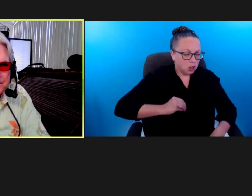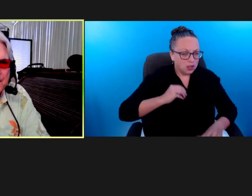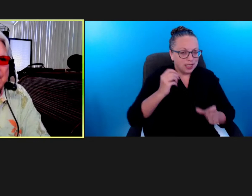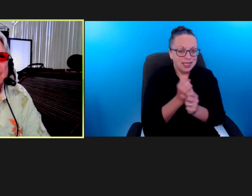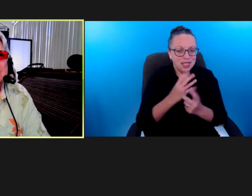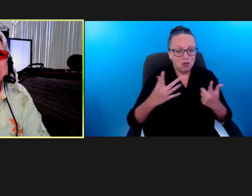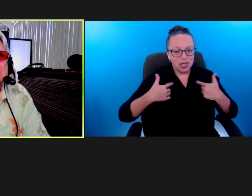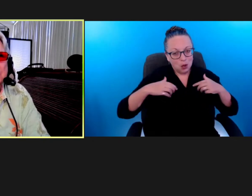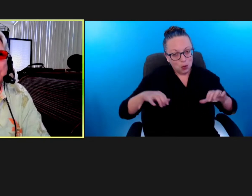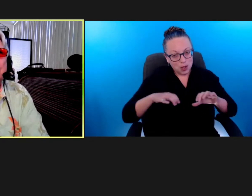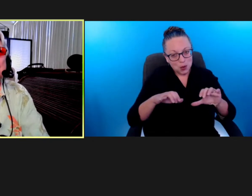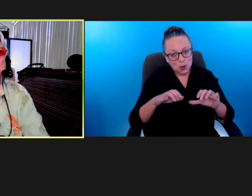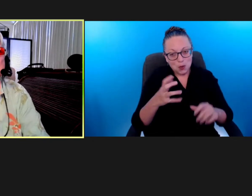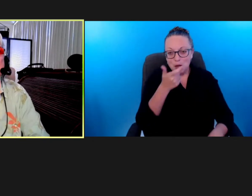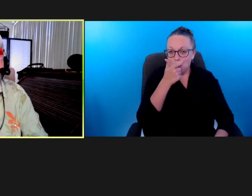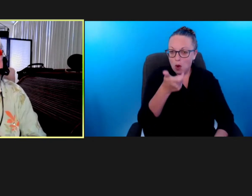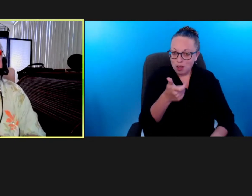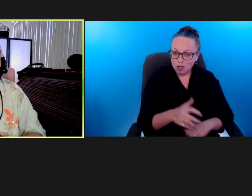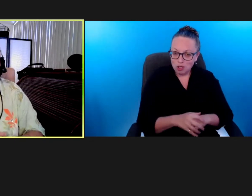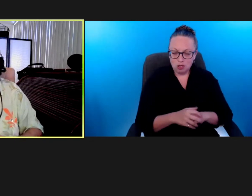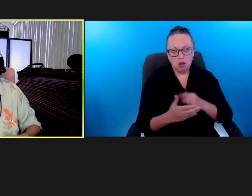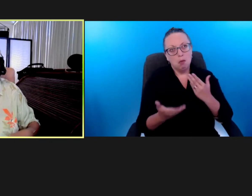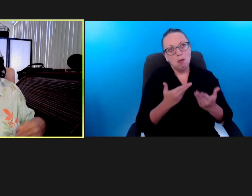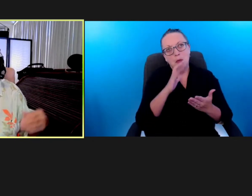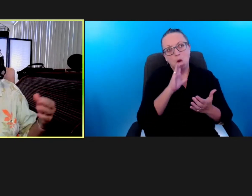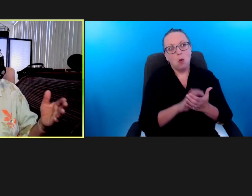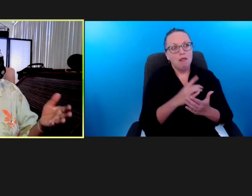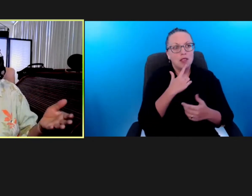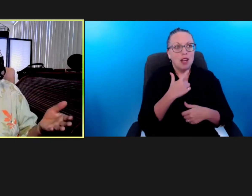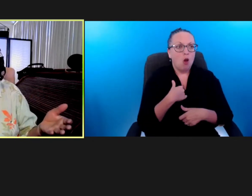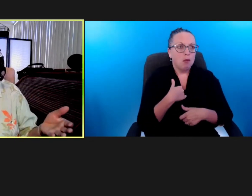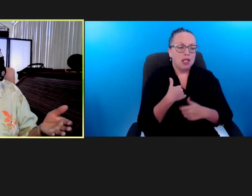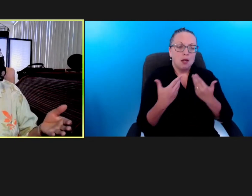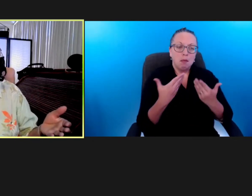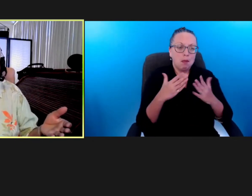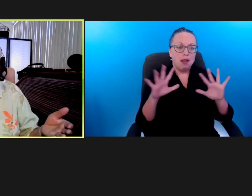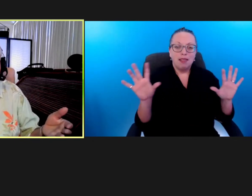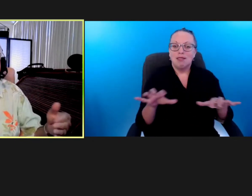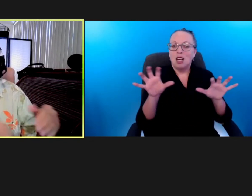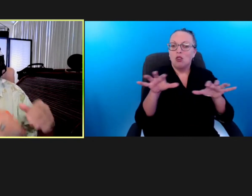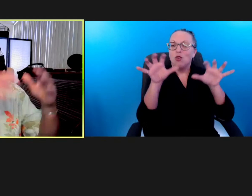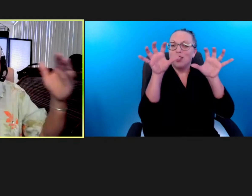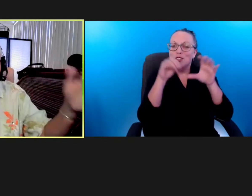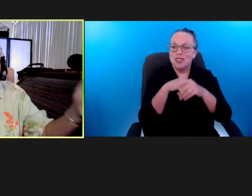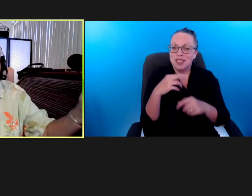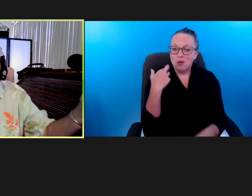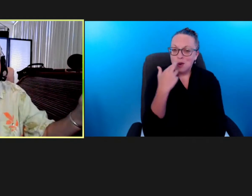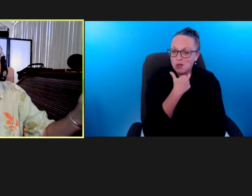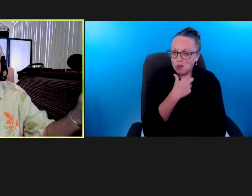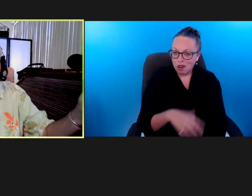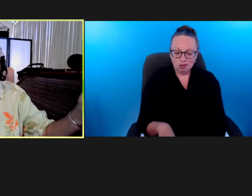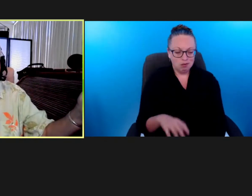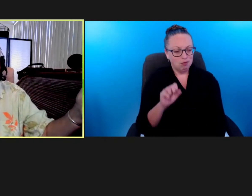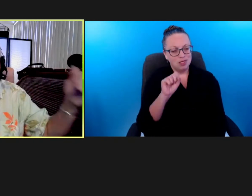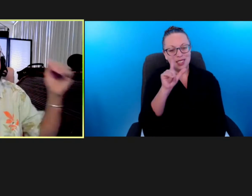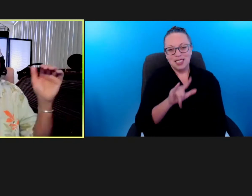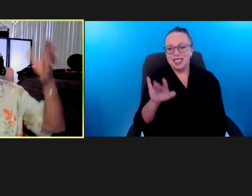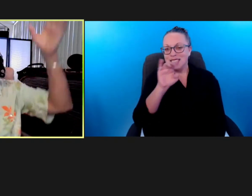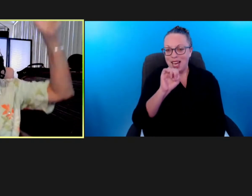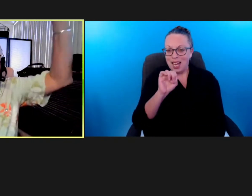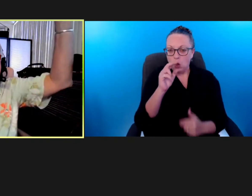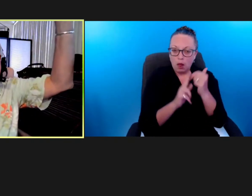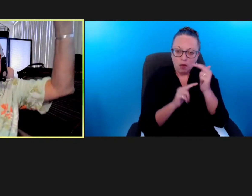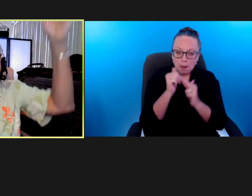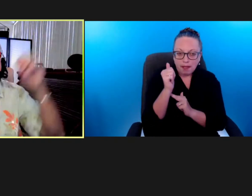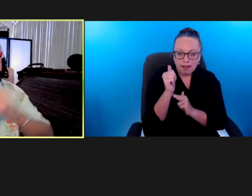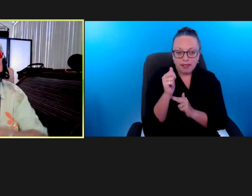watching. In addition, she might tell me about the decor of a restaurant, the style of architecture of an historic building, or